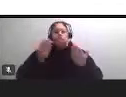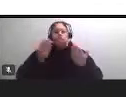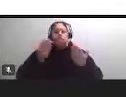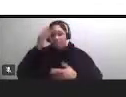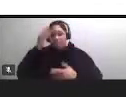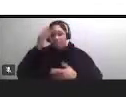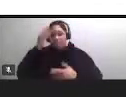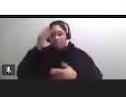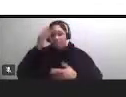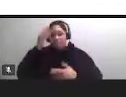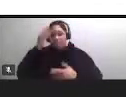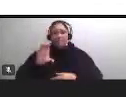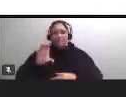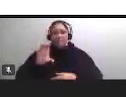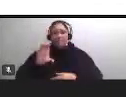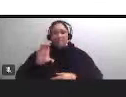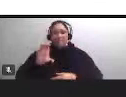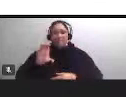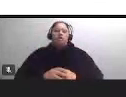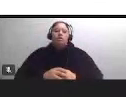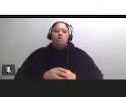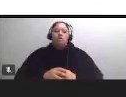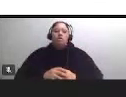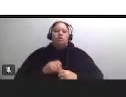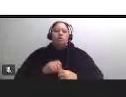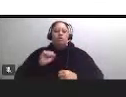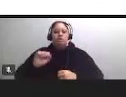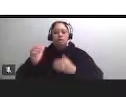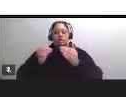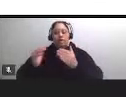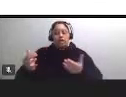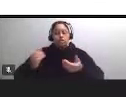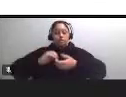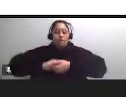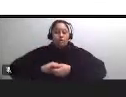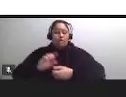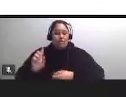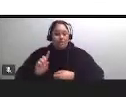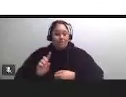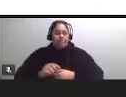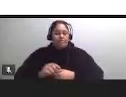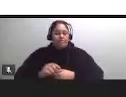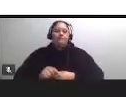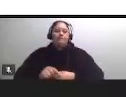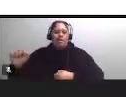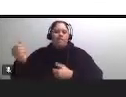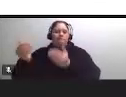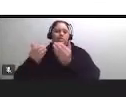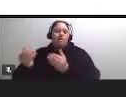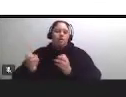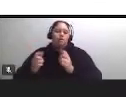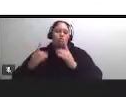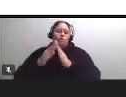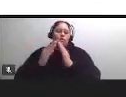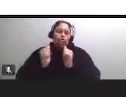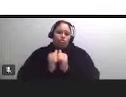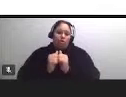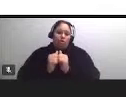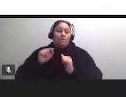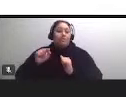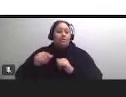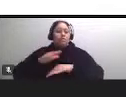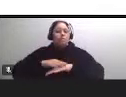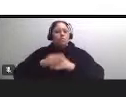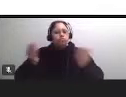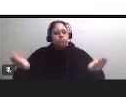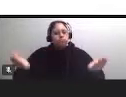at UWC, the arrangement with them is facilitating educational workshops that